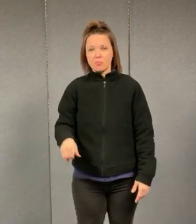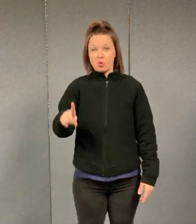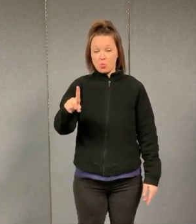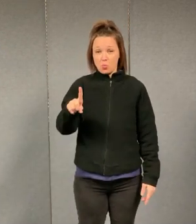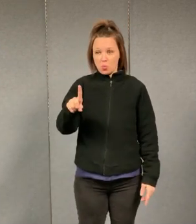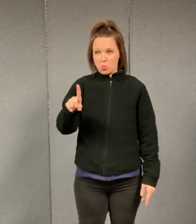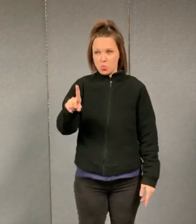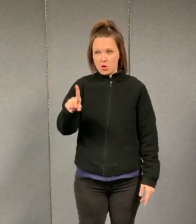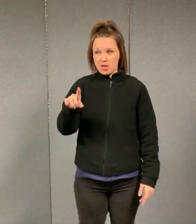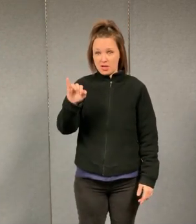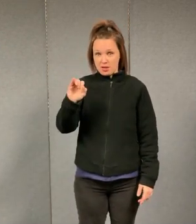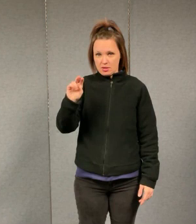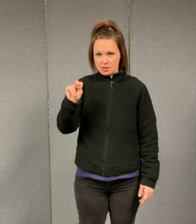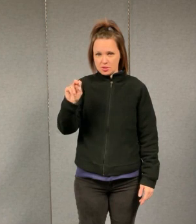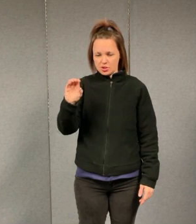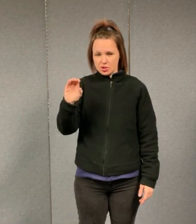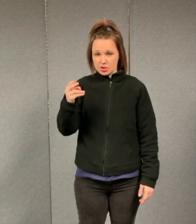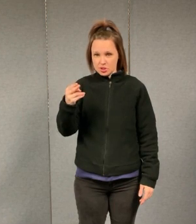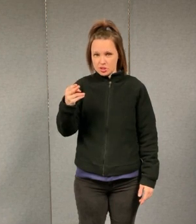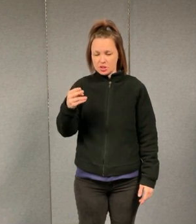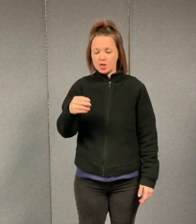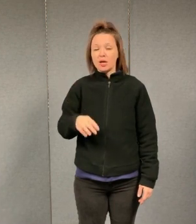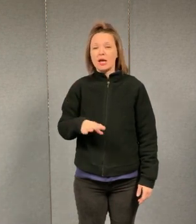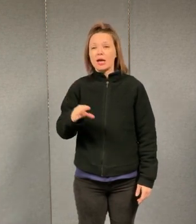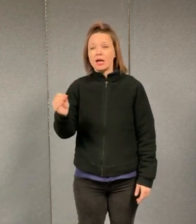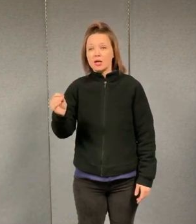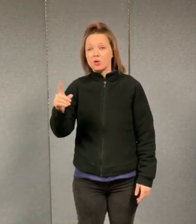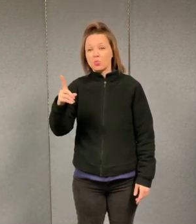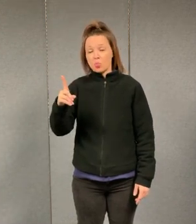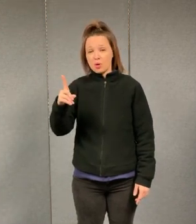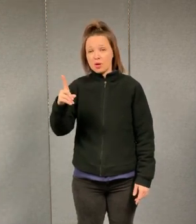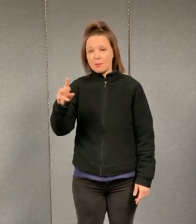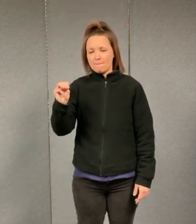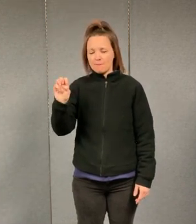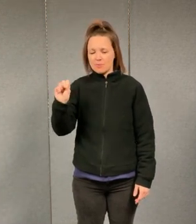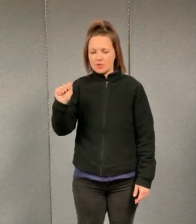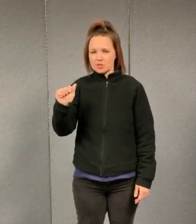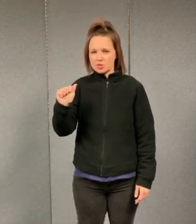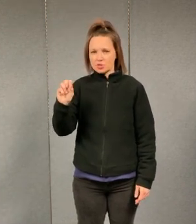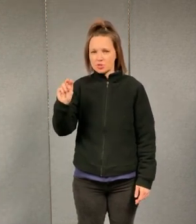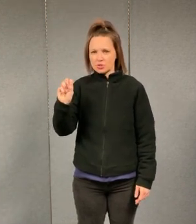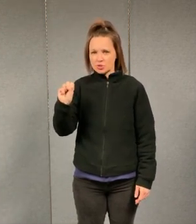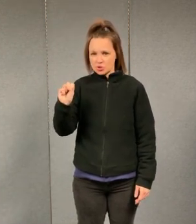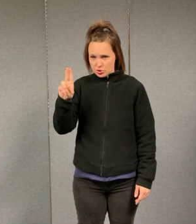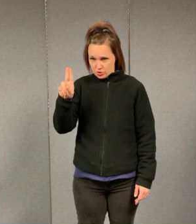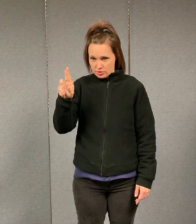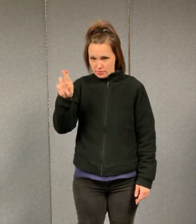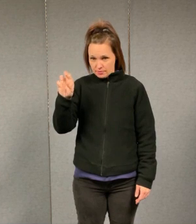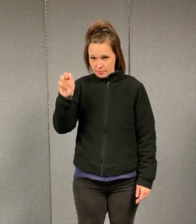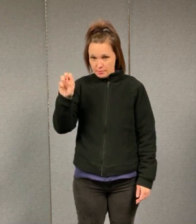measurement in feet? That's right. We have to convert in order to end up with consistent units